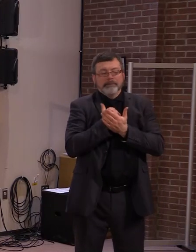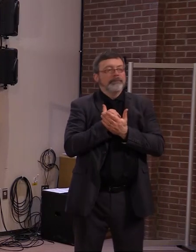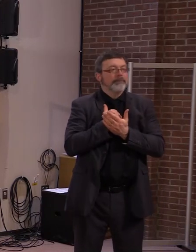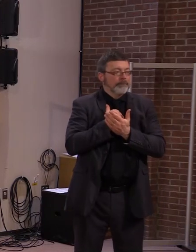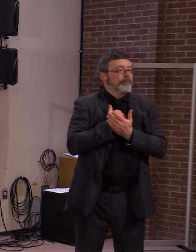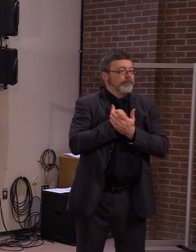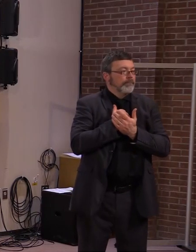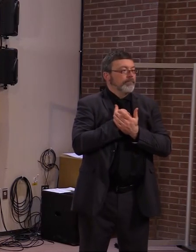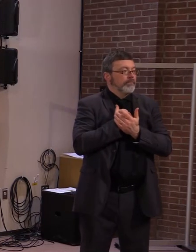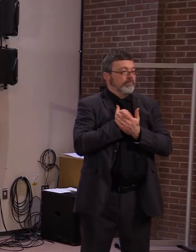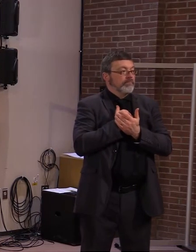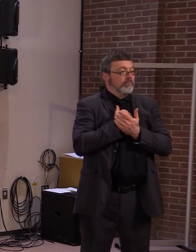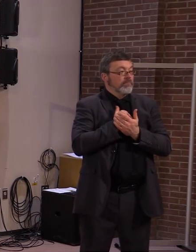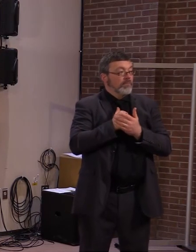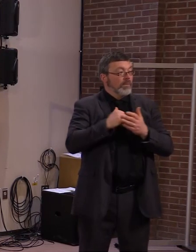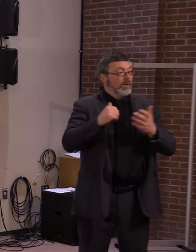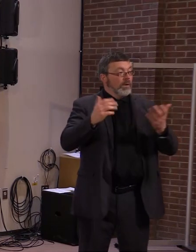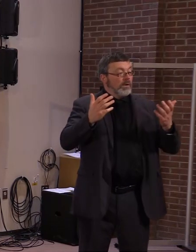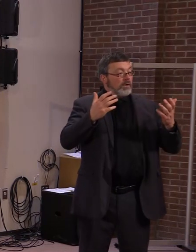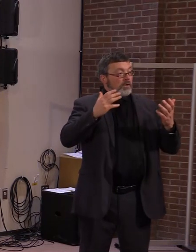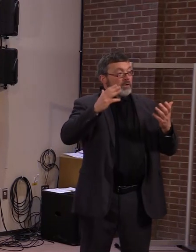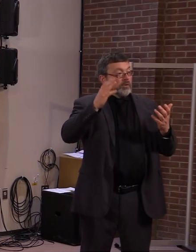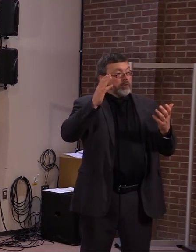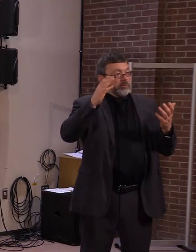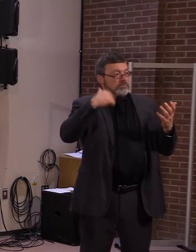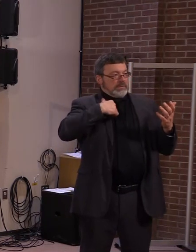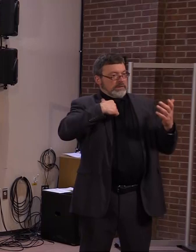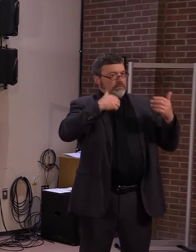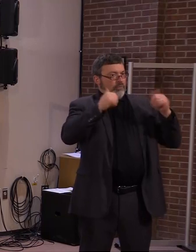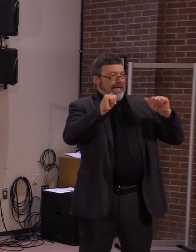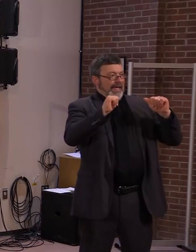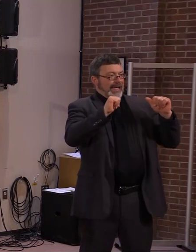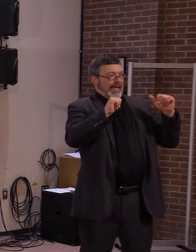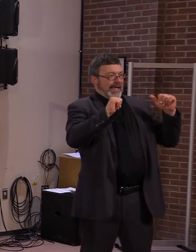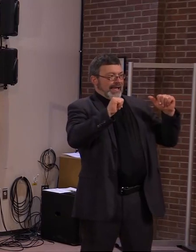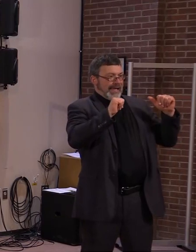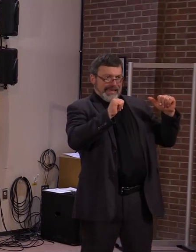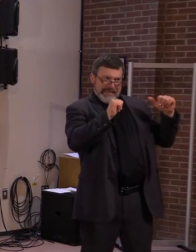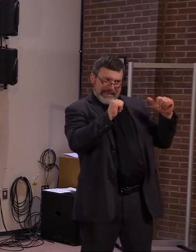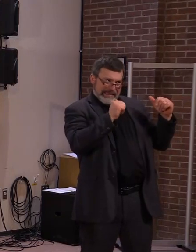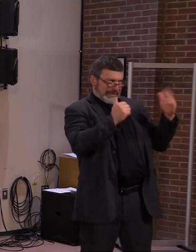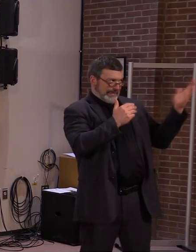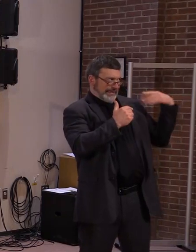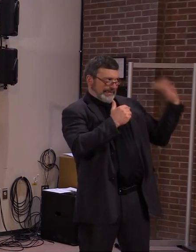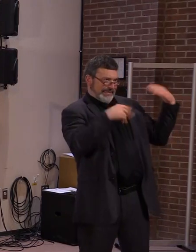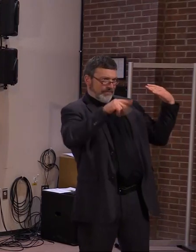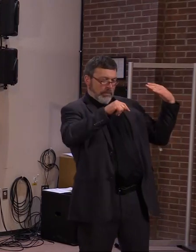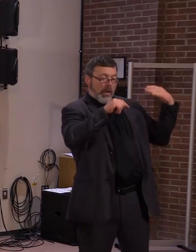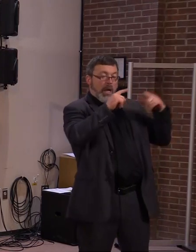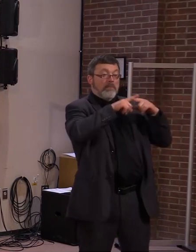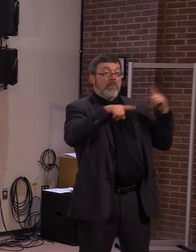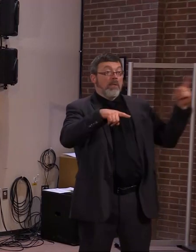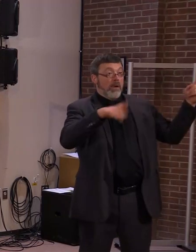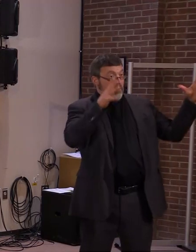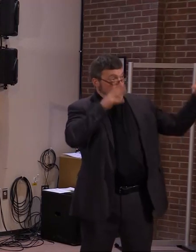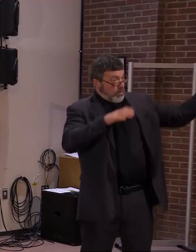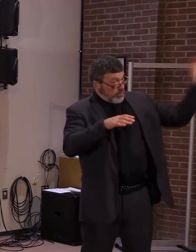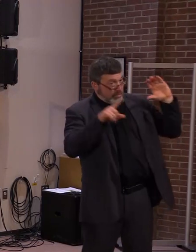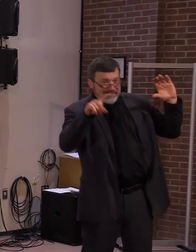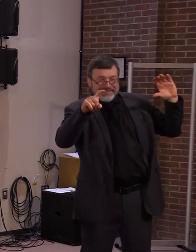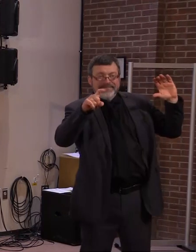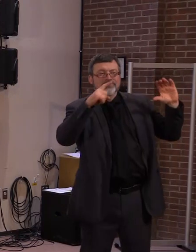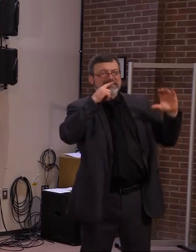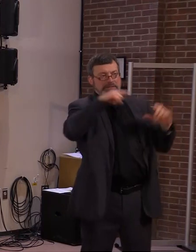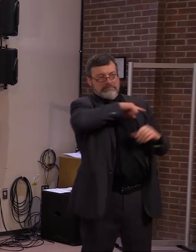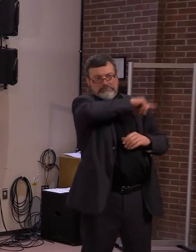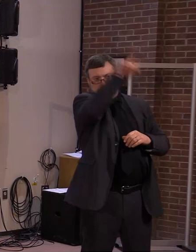personnel since other states are seeing much more severe strain on their hospital systems, but we are still working